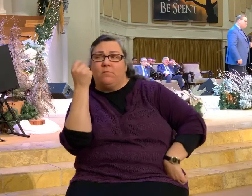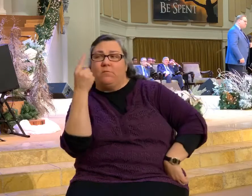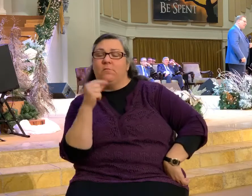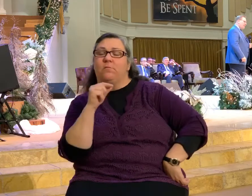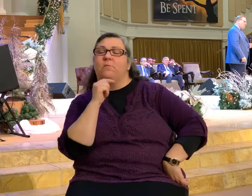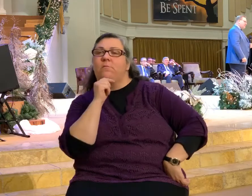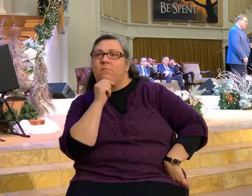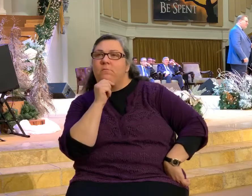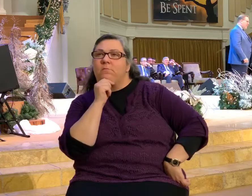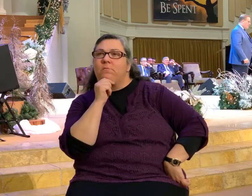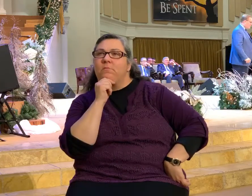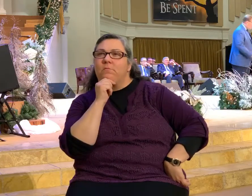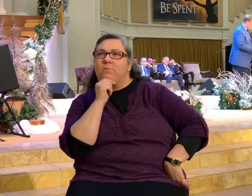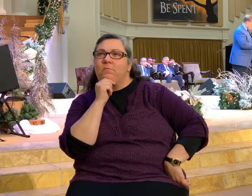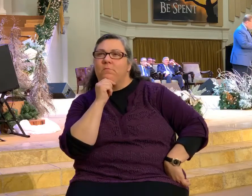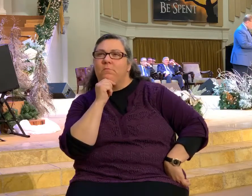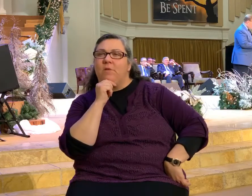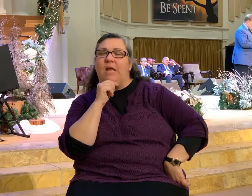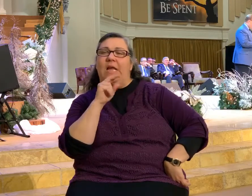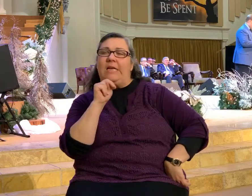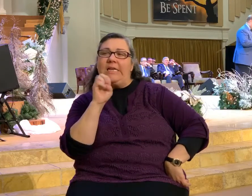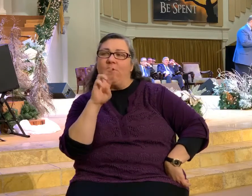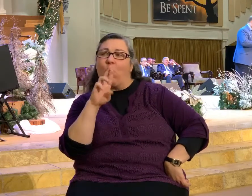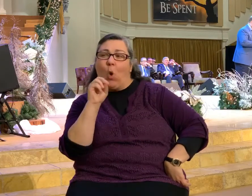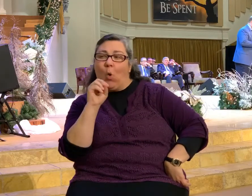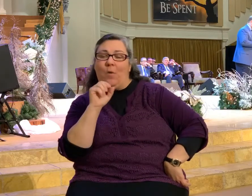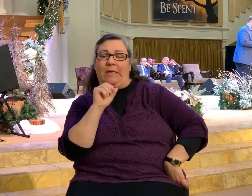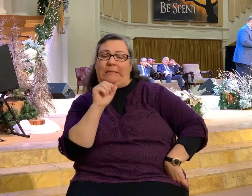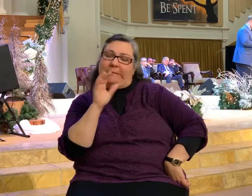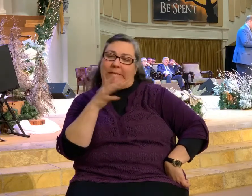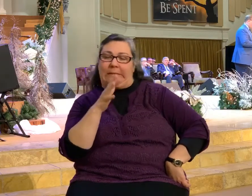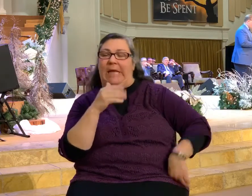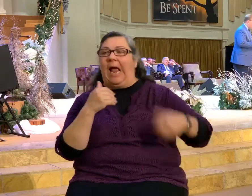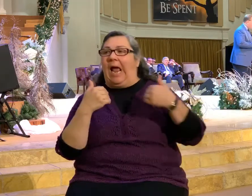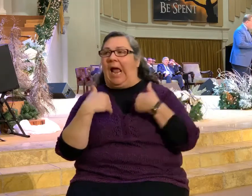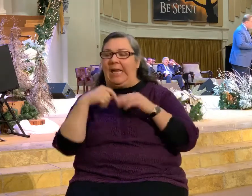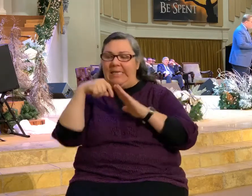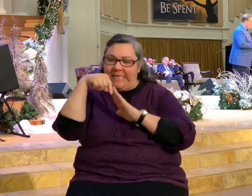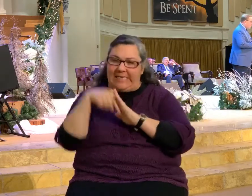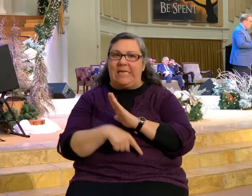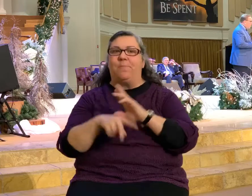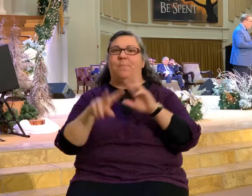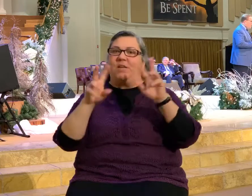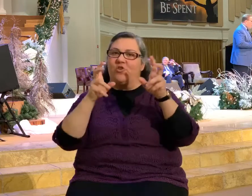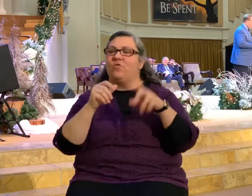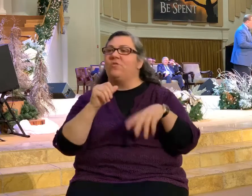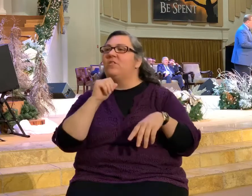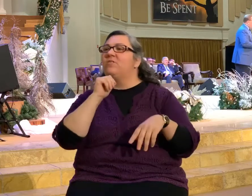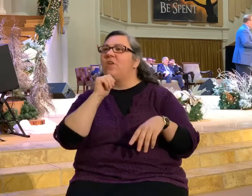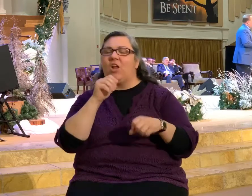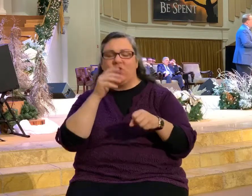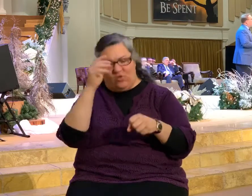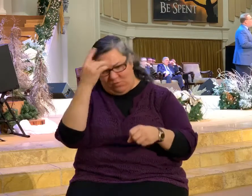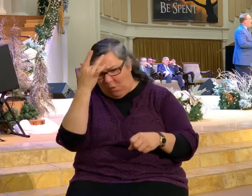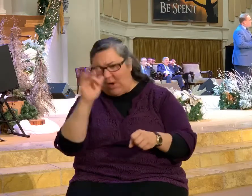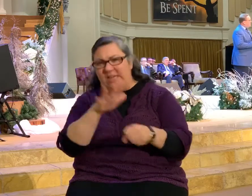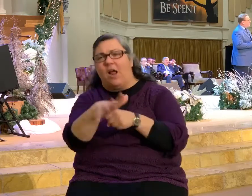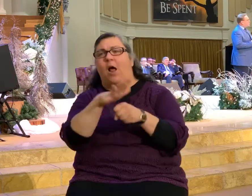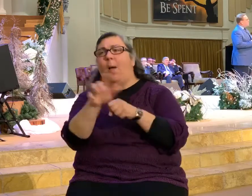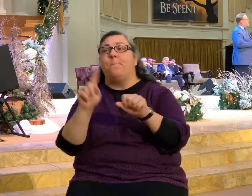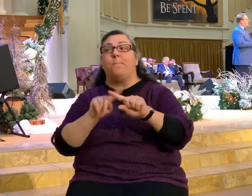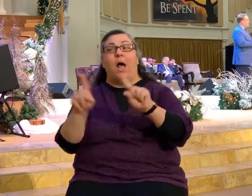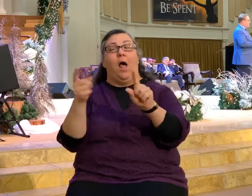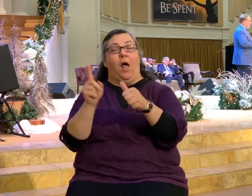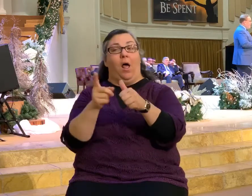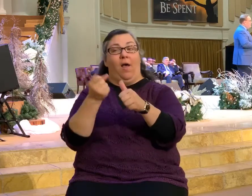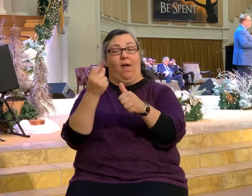But really, he wasn't that good of a young man. He had issues that were deep. And he wasn't learned enough. But in that first